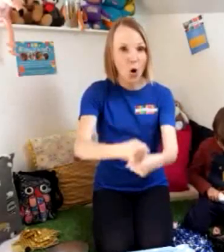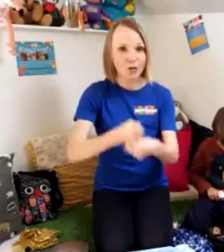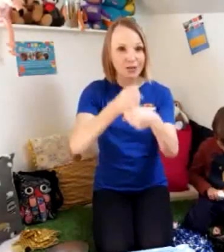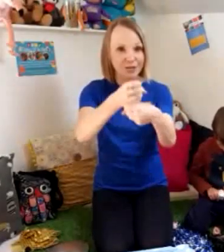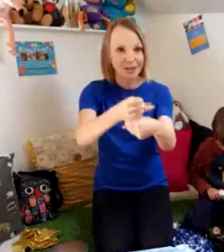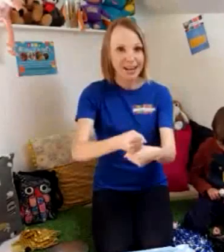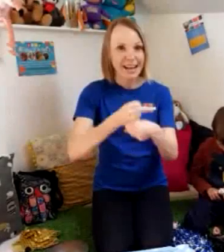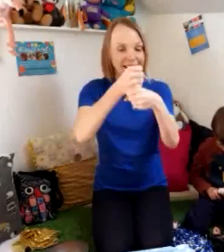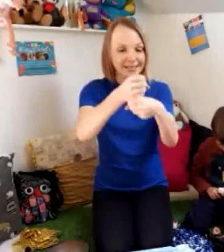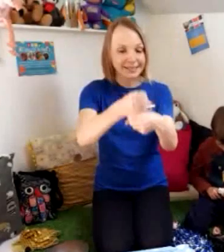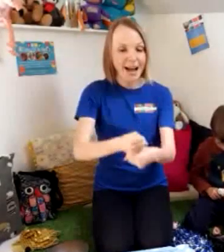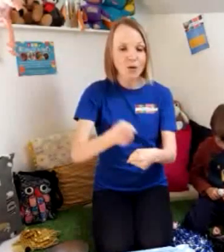horse.